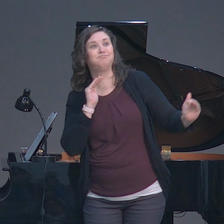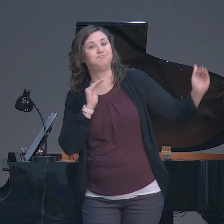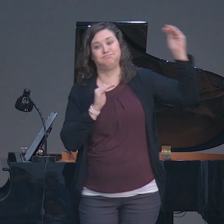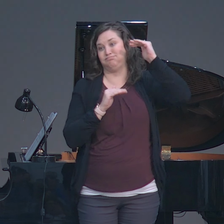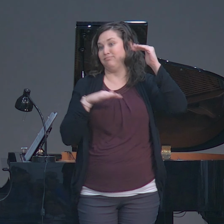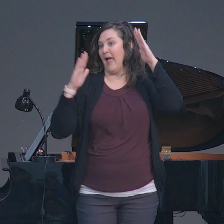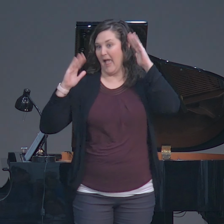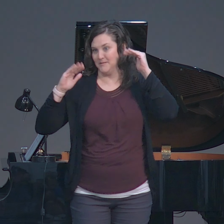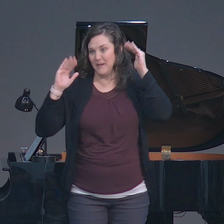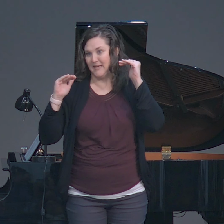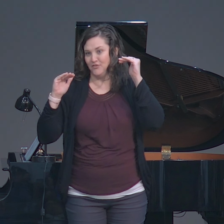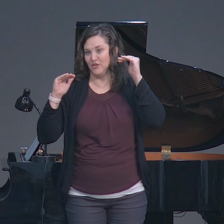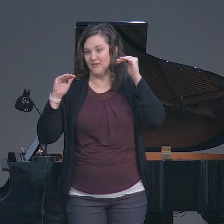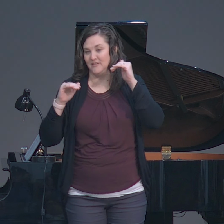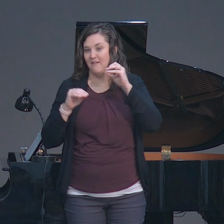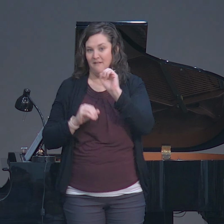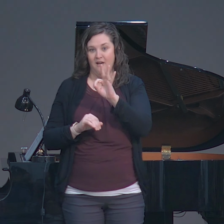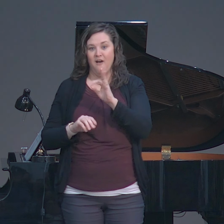expectations.